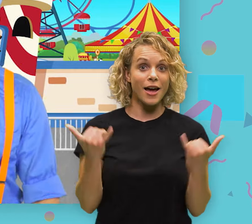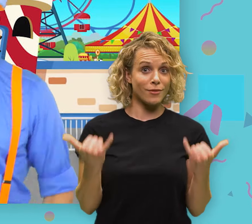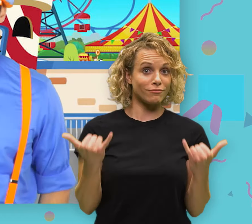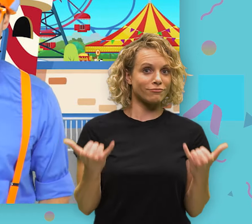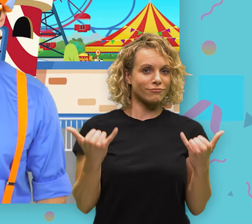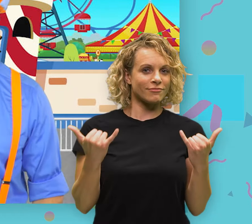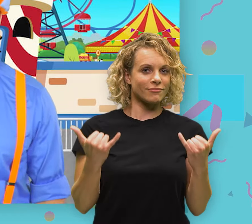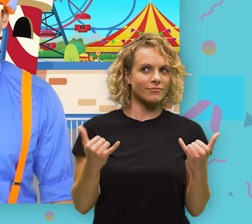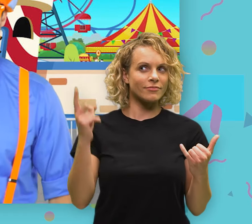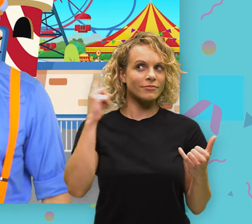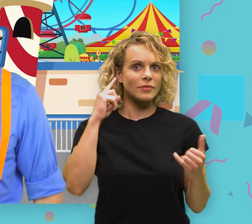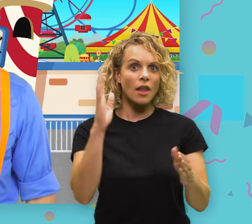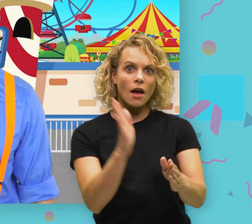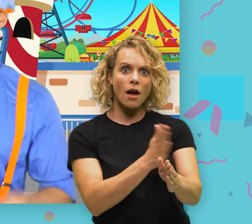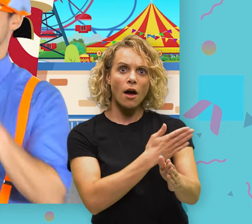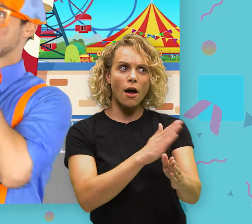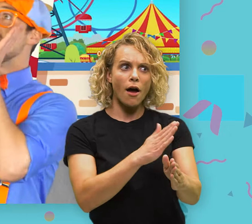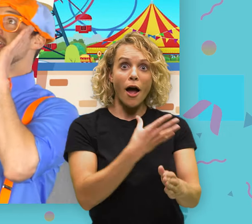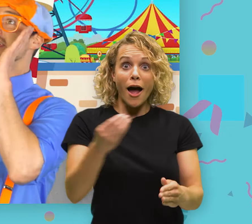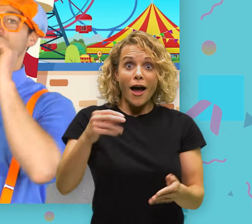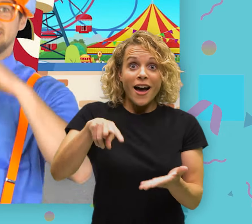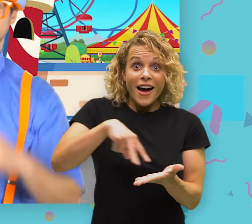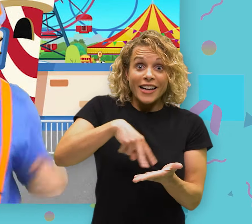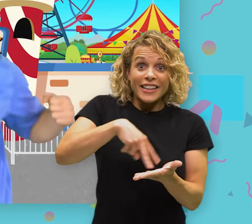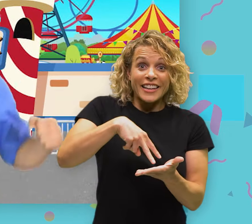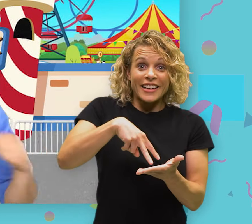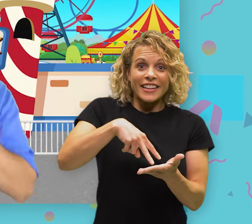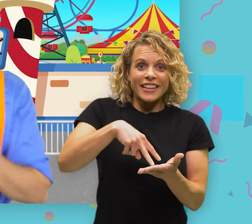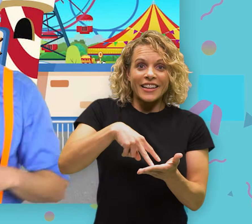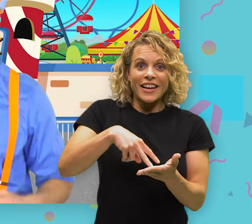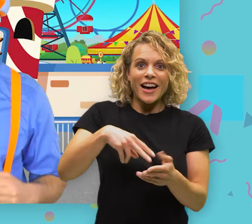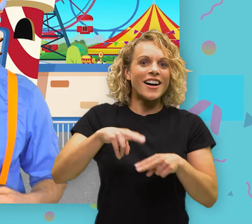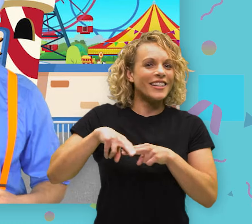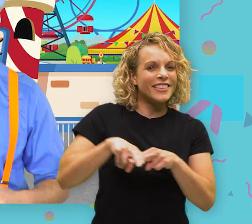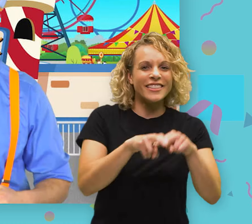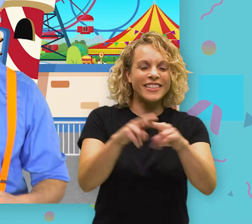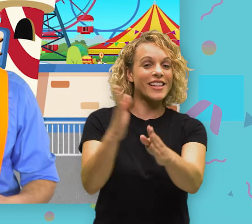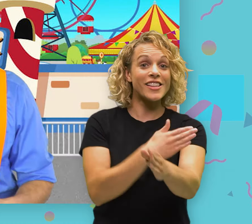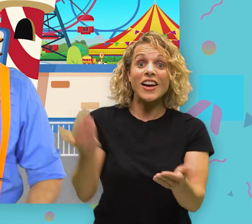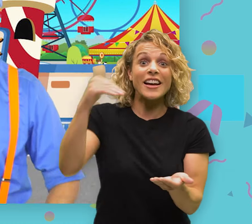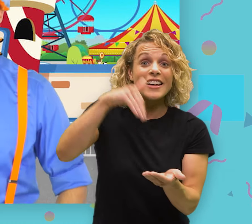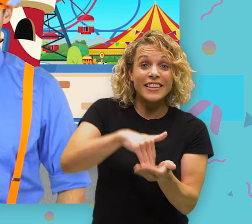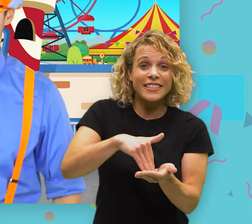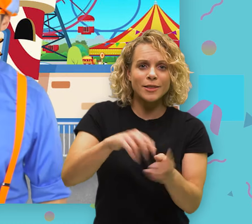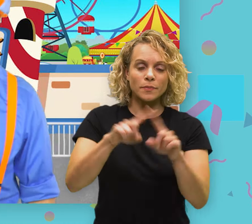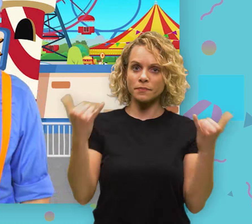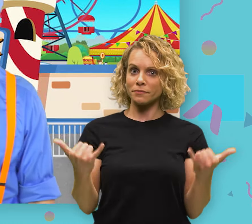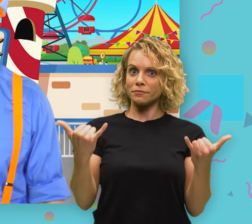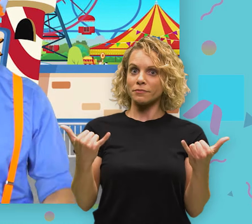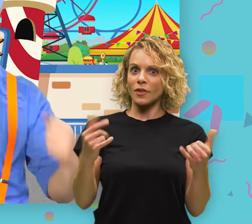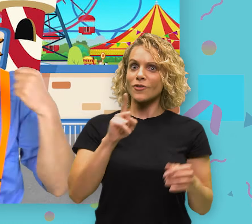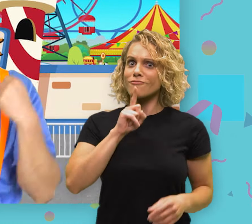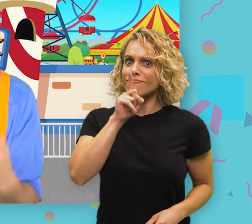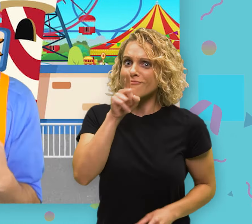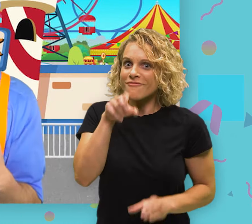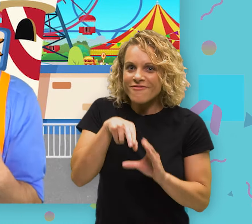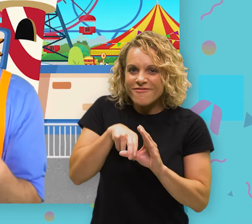Okay, now, let's listen, sing, and dance to the theme park song again, but this time